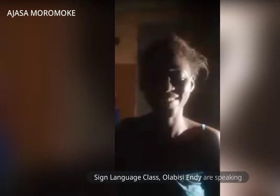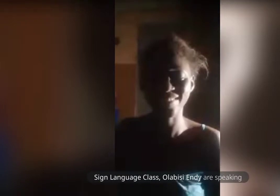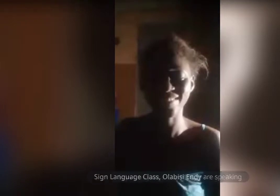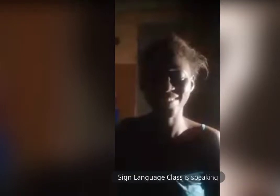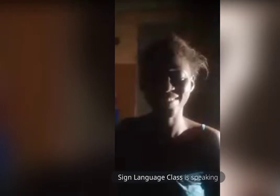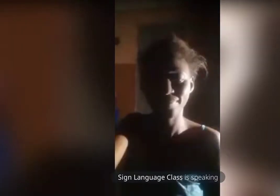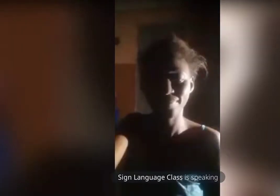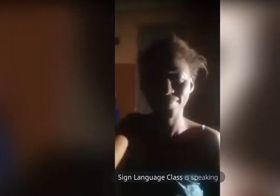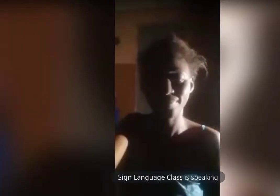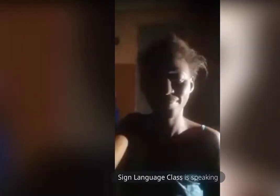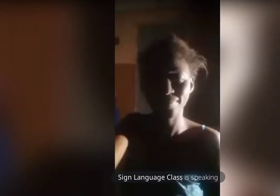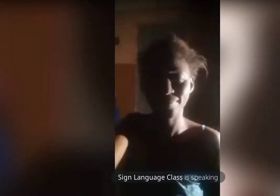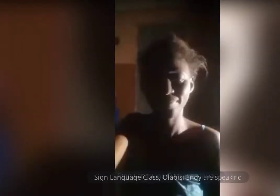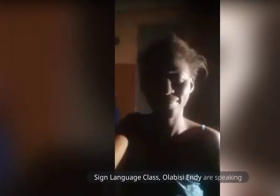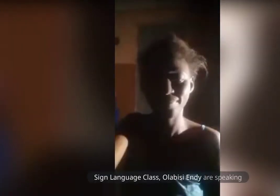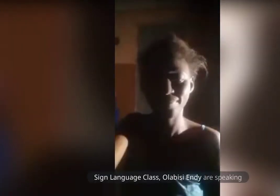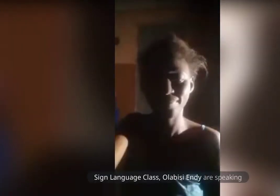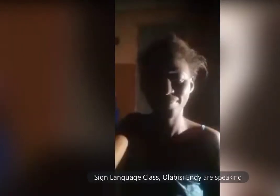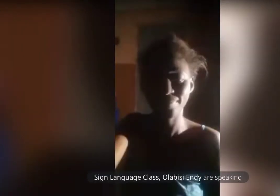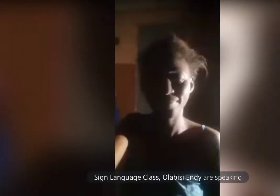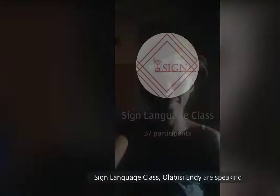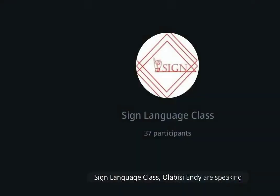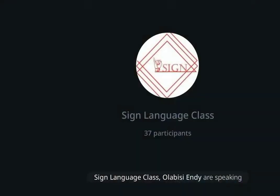Yes, she can unmute herself now. Okay.